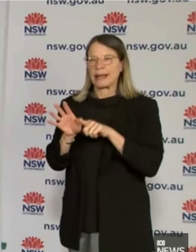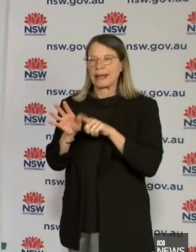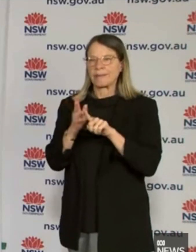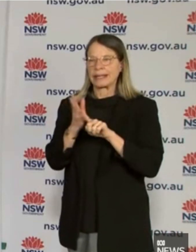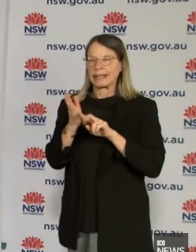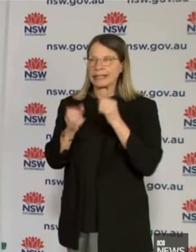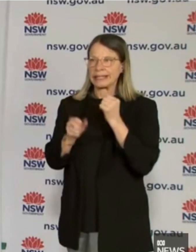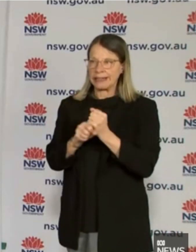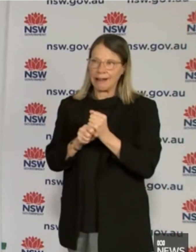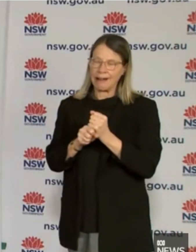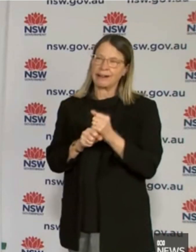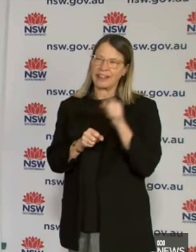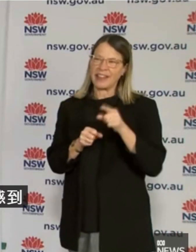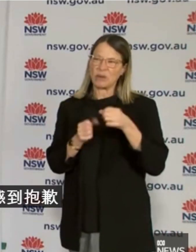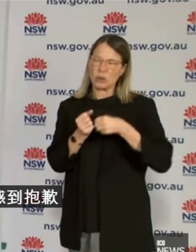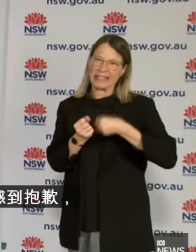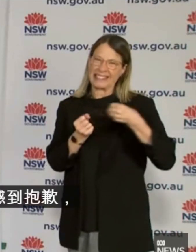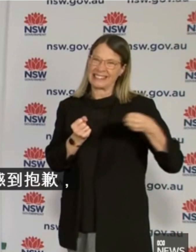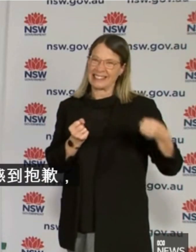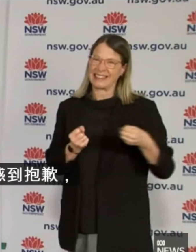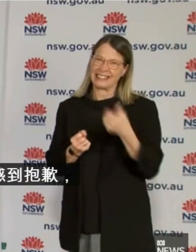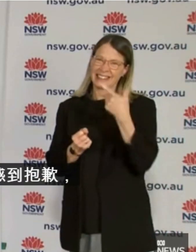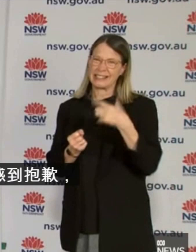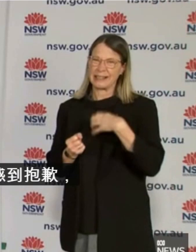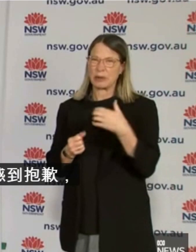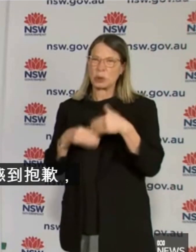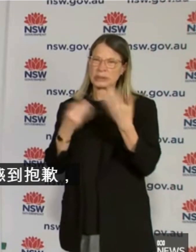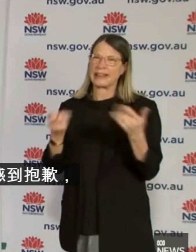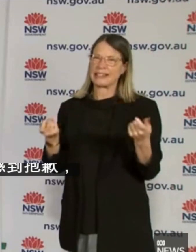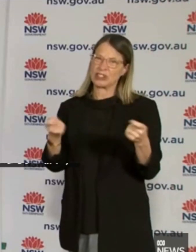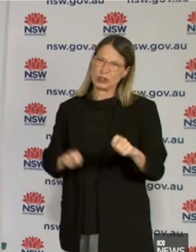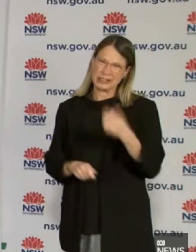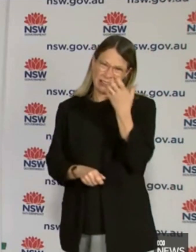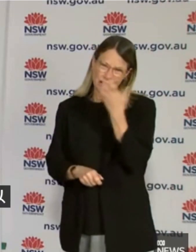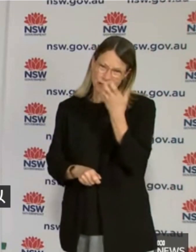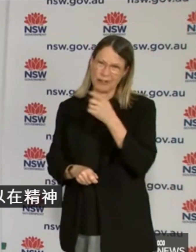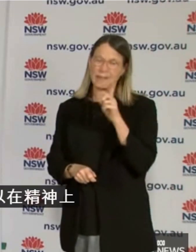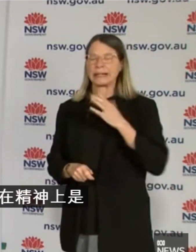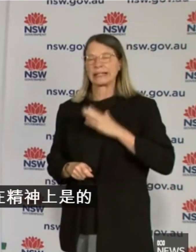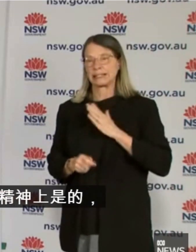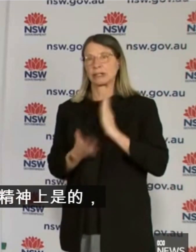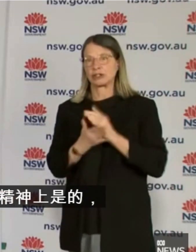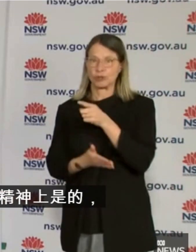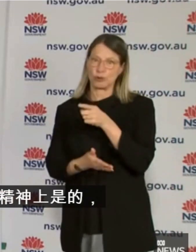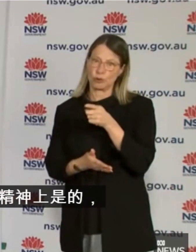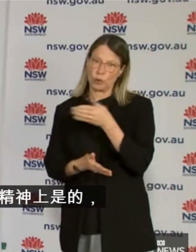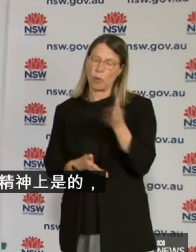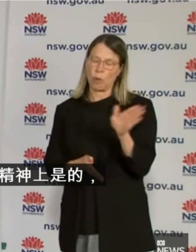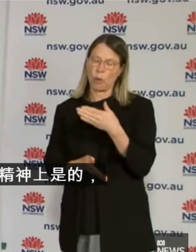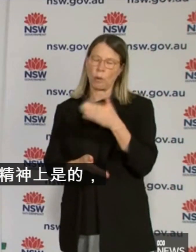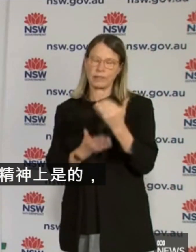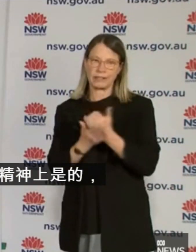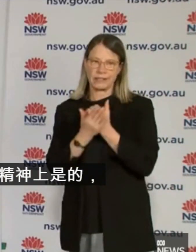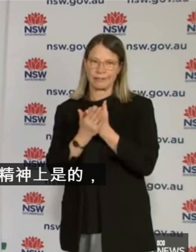7 days from tomorrow. So I'm sorry to the community down there, but it's to keep you all safe. So yes,